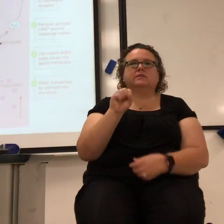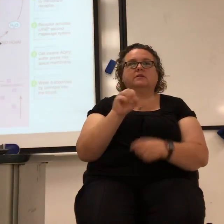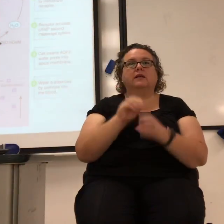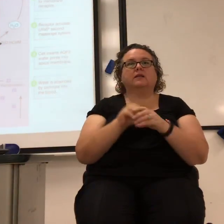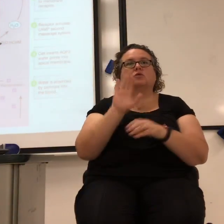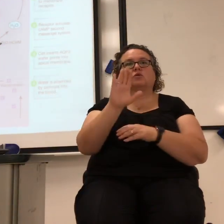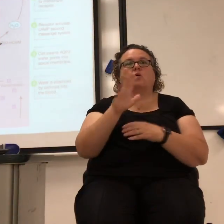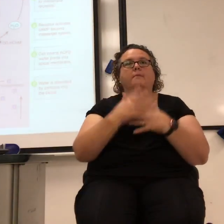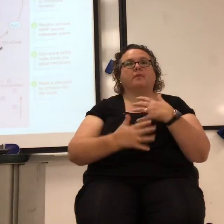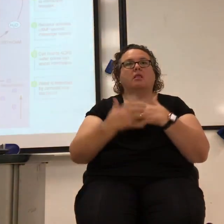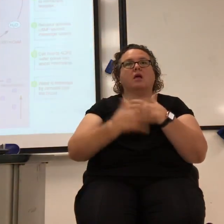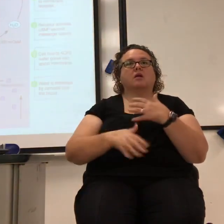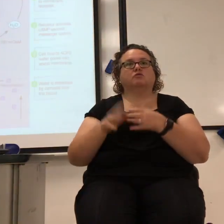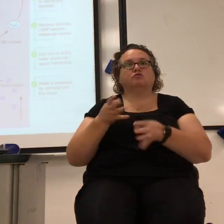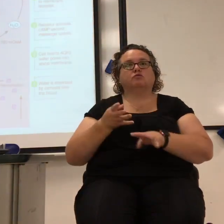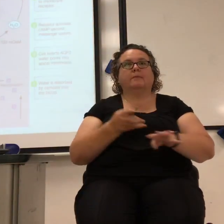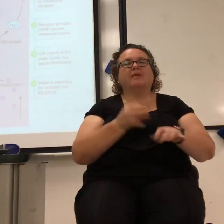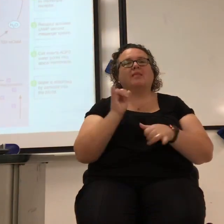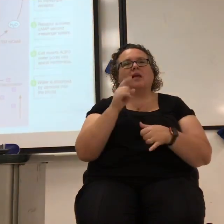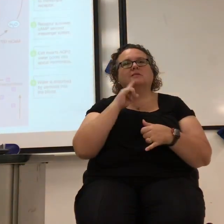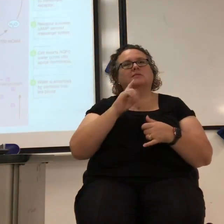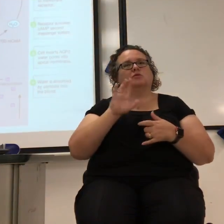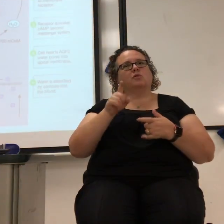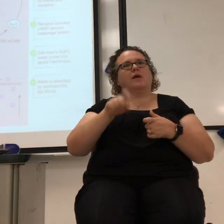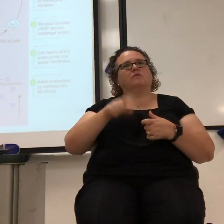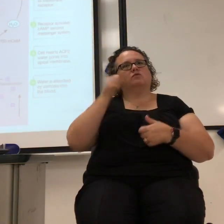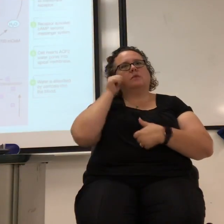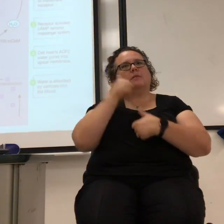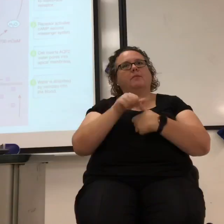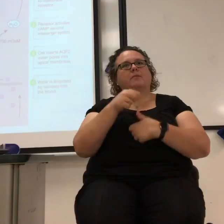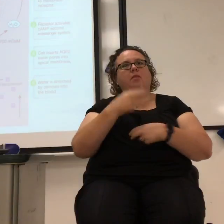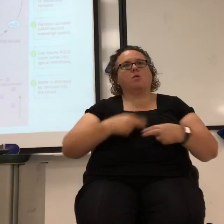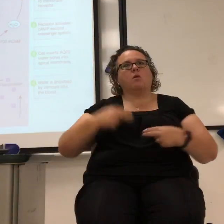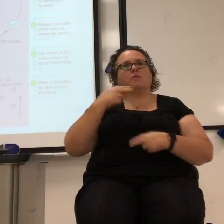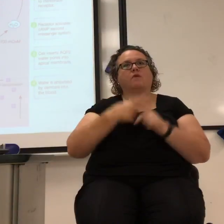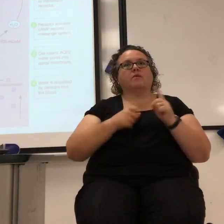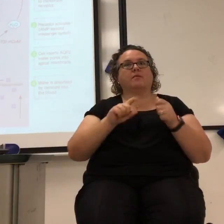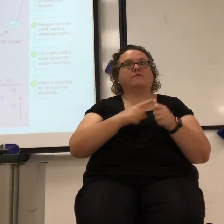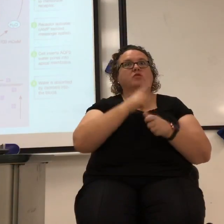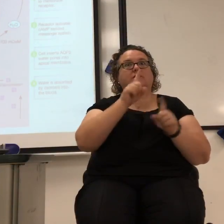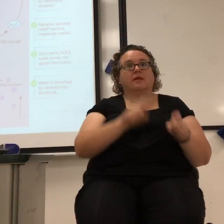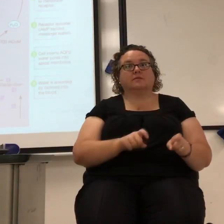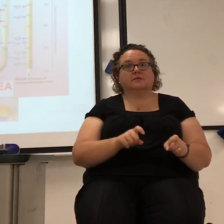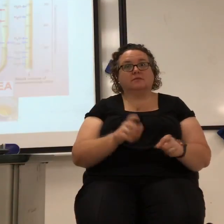That's the reabsorption of water. So that's what you had to remember about that hormone from the first test.